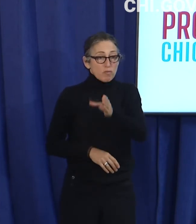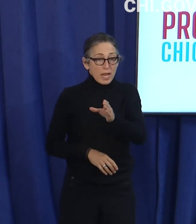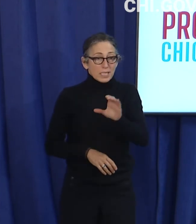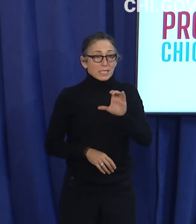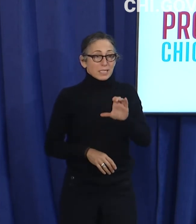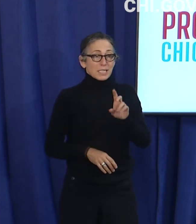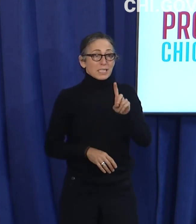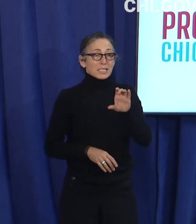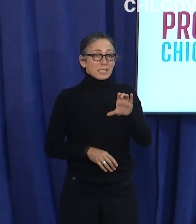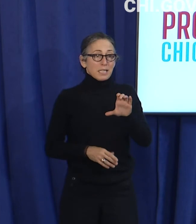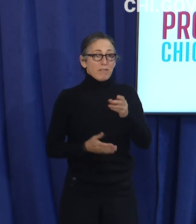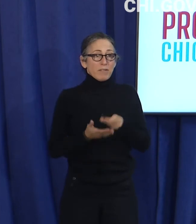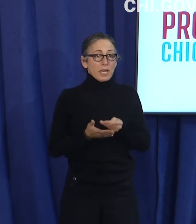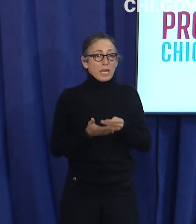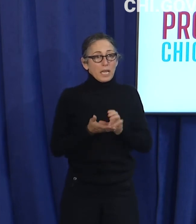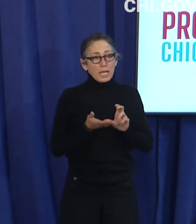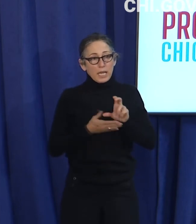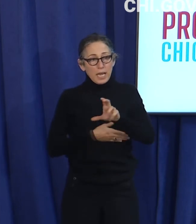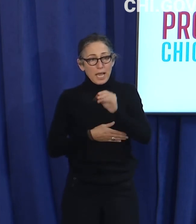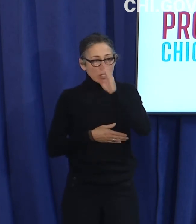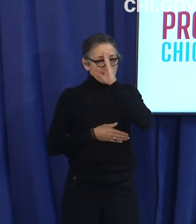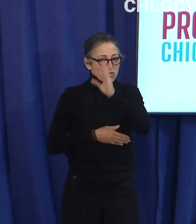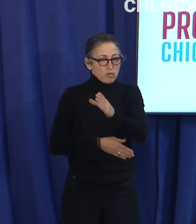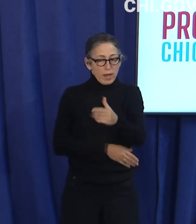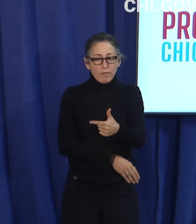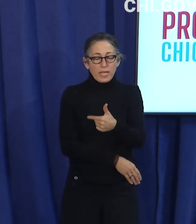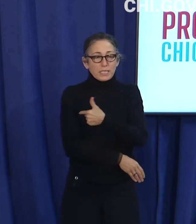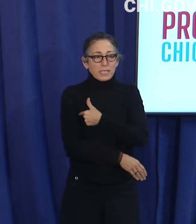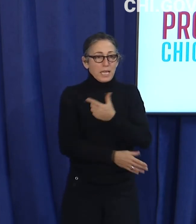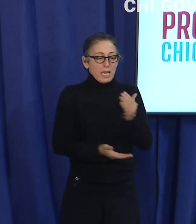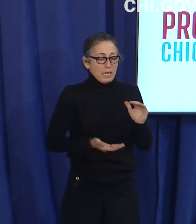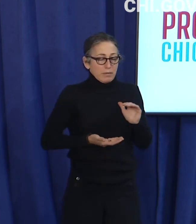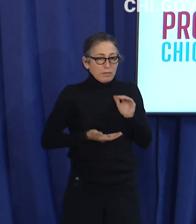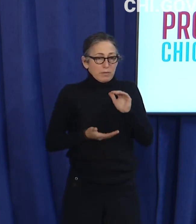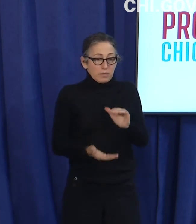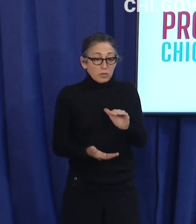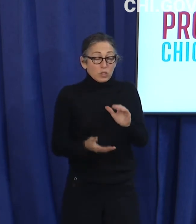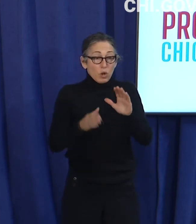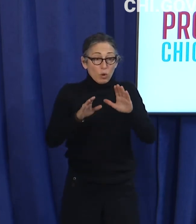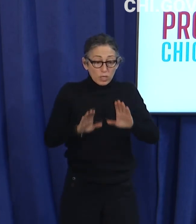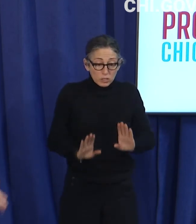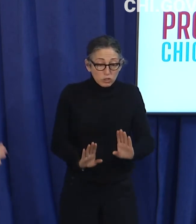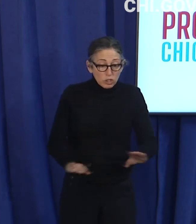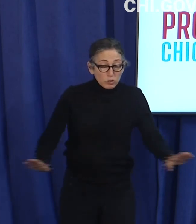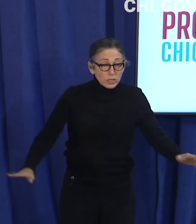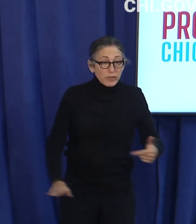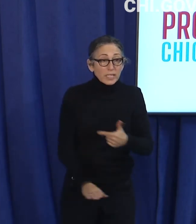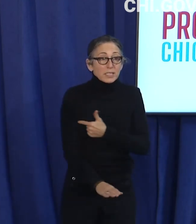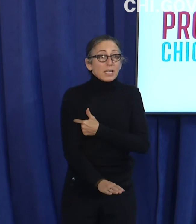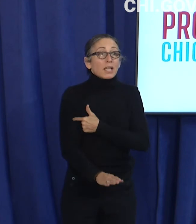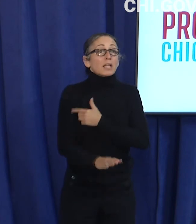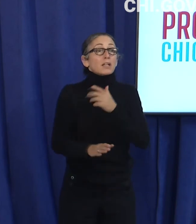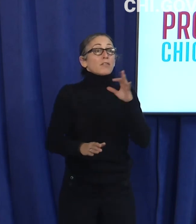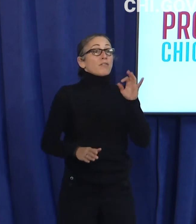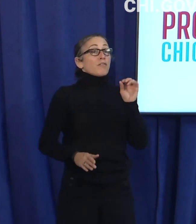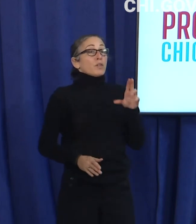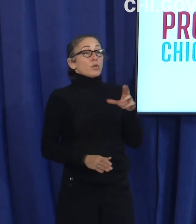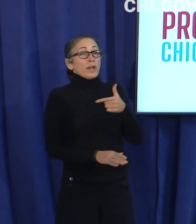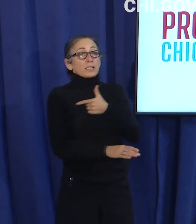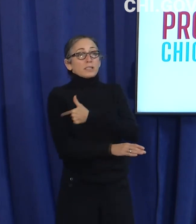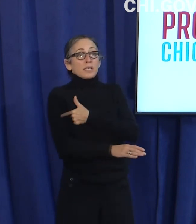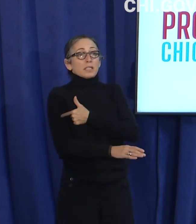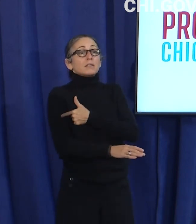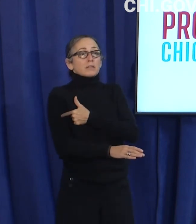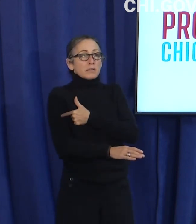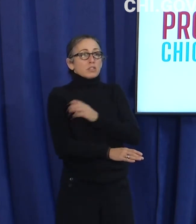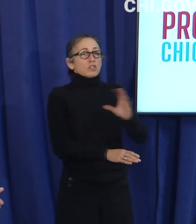funding and direct vaccine for immunization. So all of our childhood vaccines, our flu vaccine, all of that comes directly to the